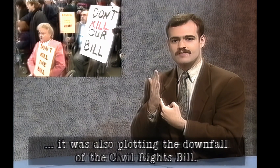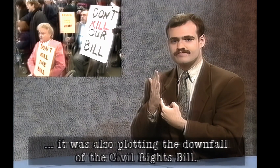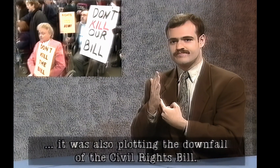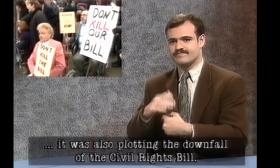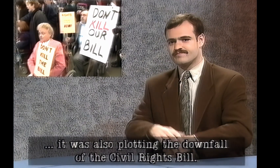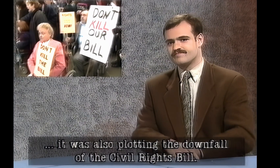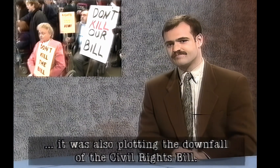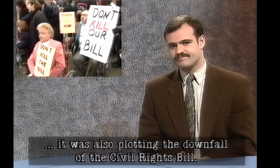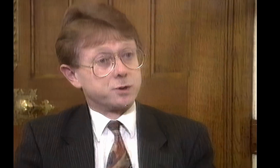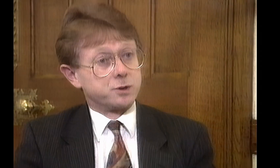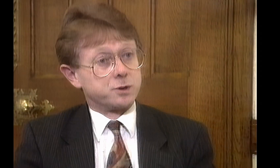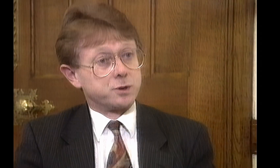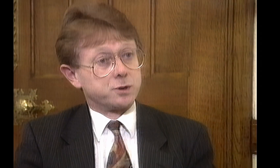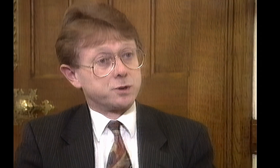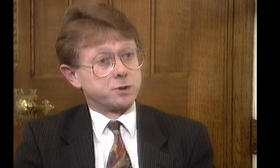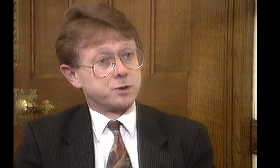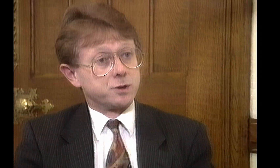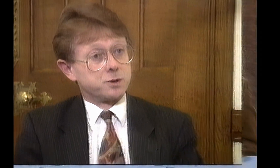Bill.